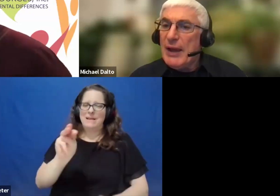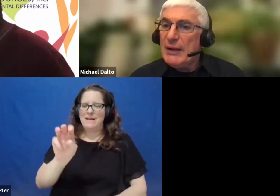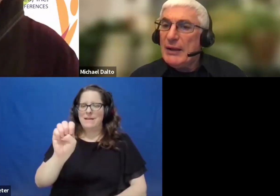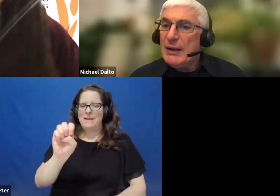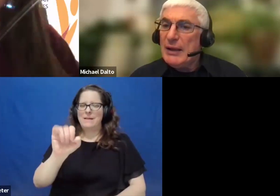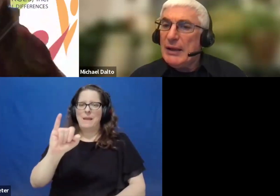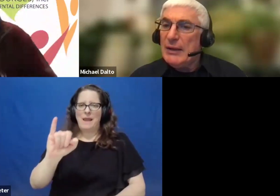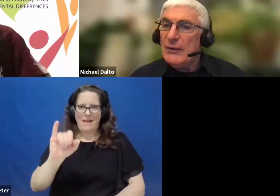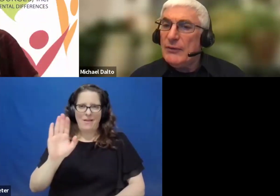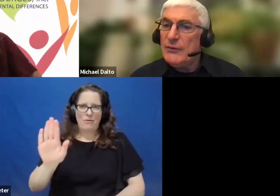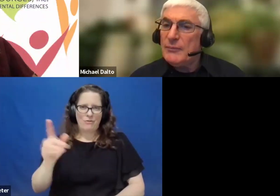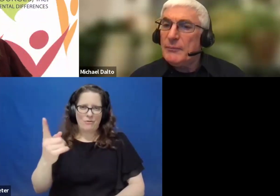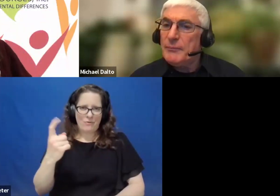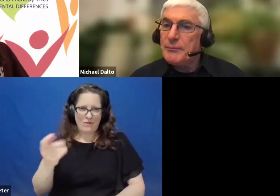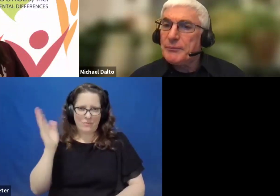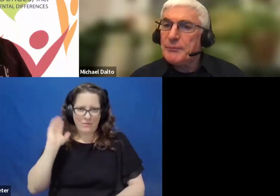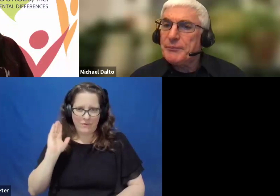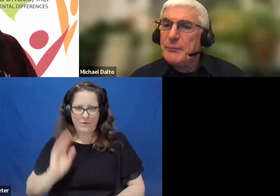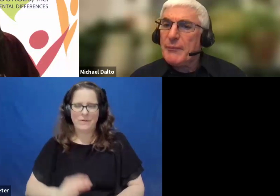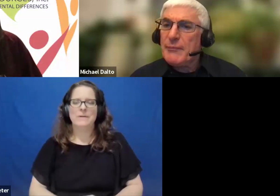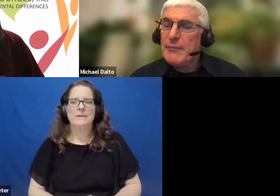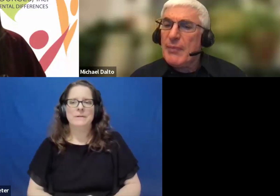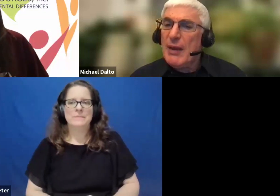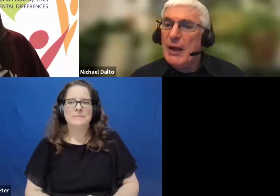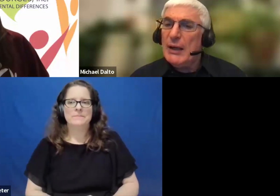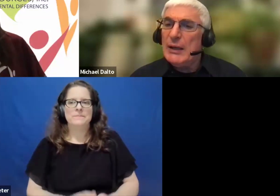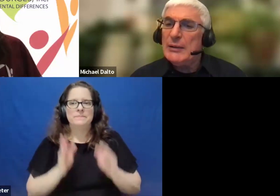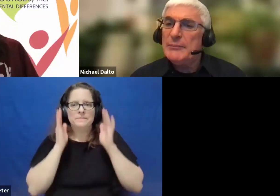And that is,